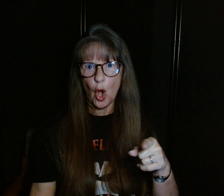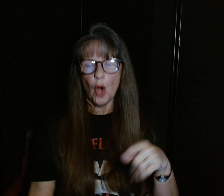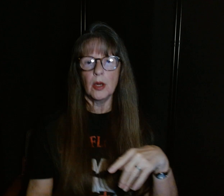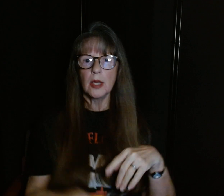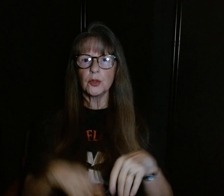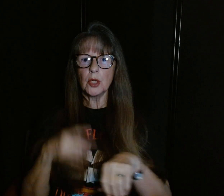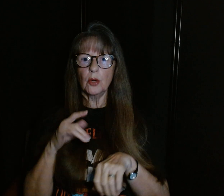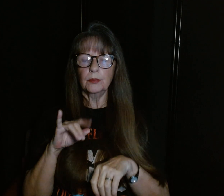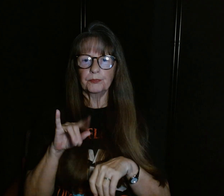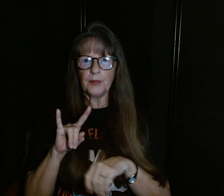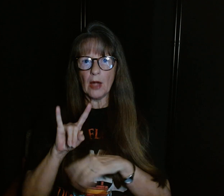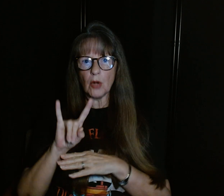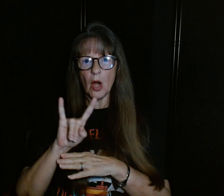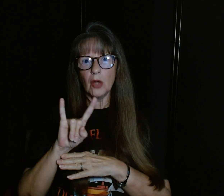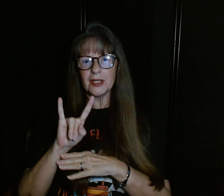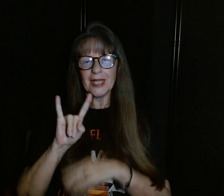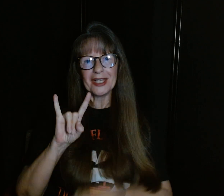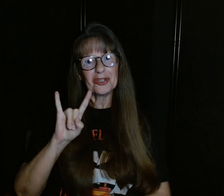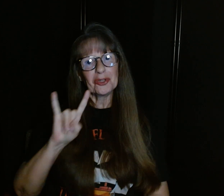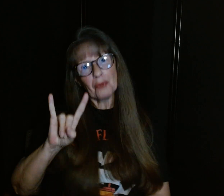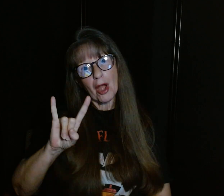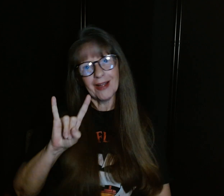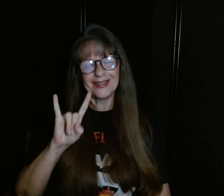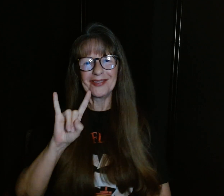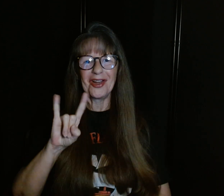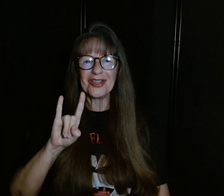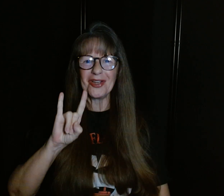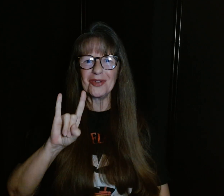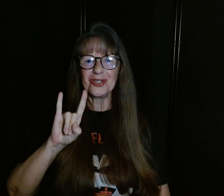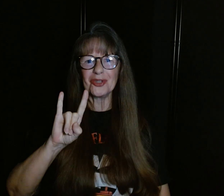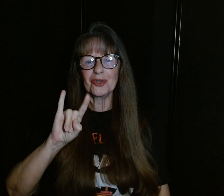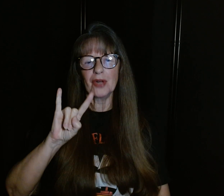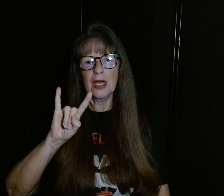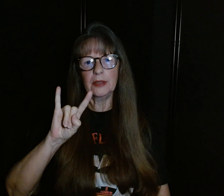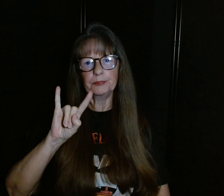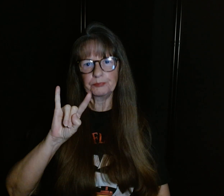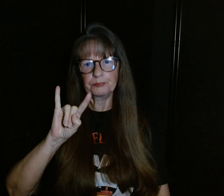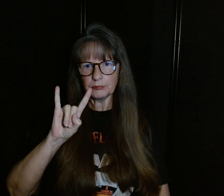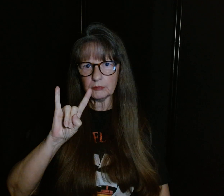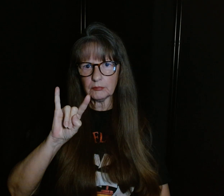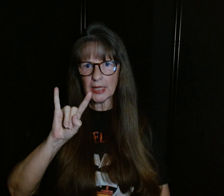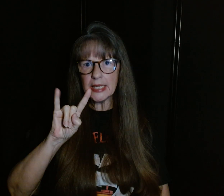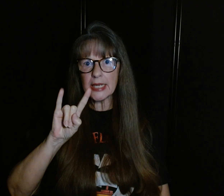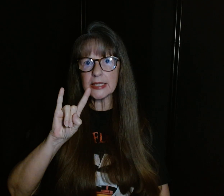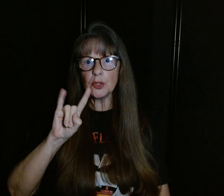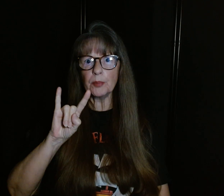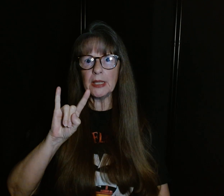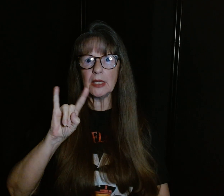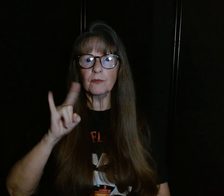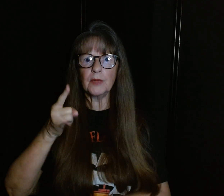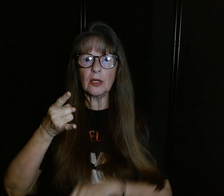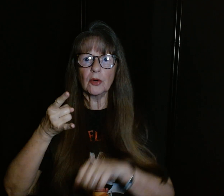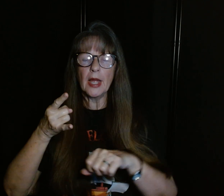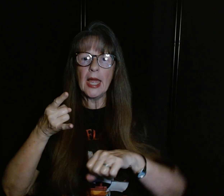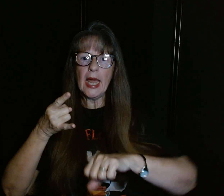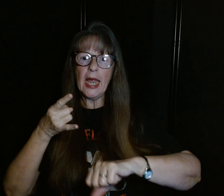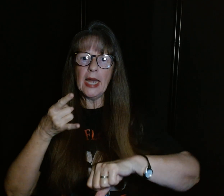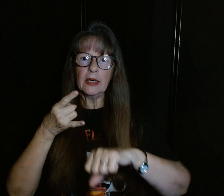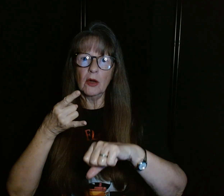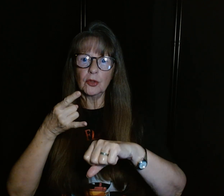alcohol. So alcohol is like you rock. So it's your index and your pinky finger and on your